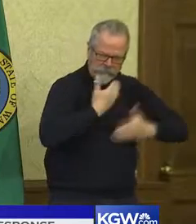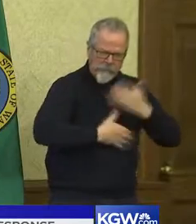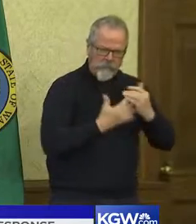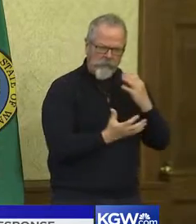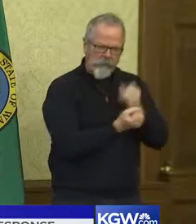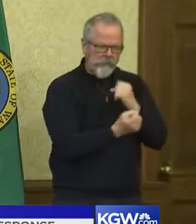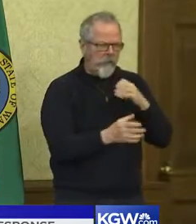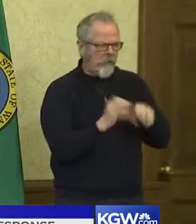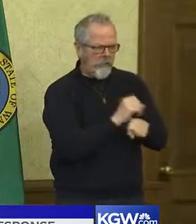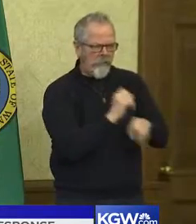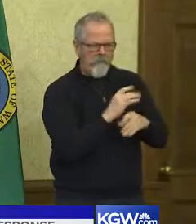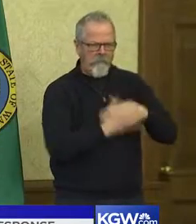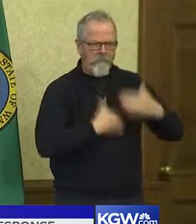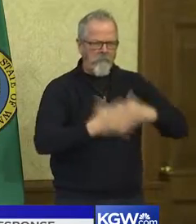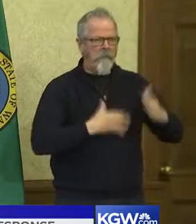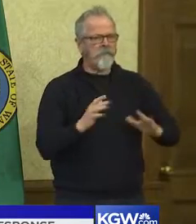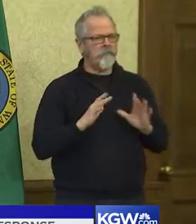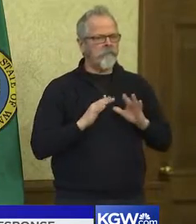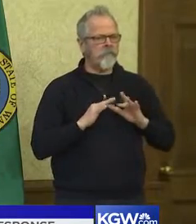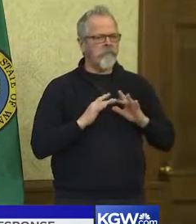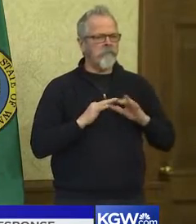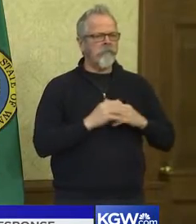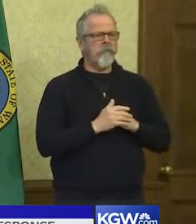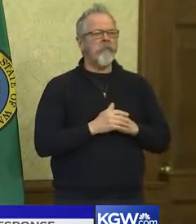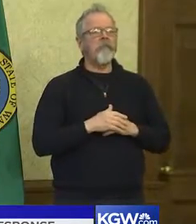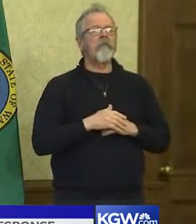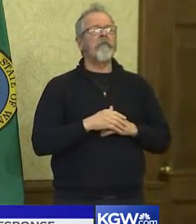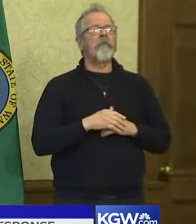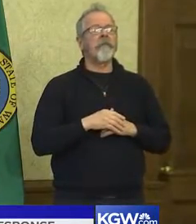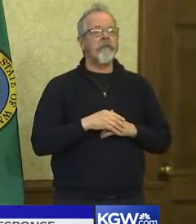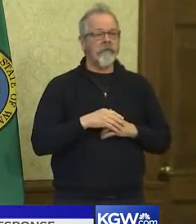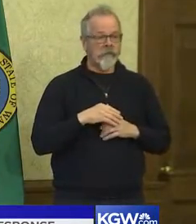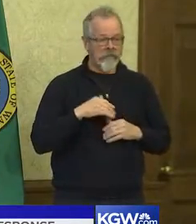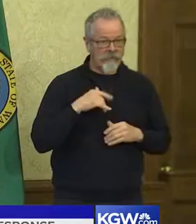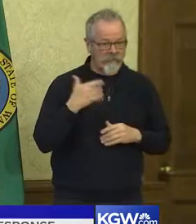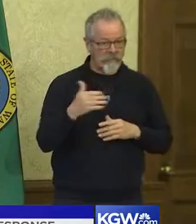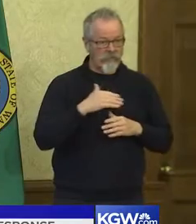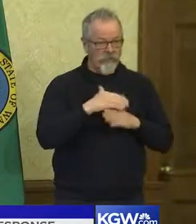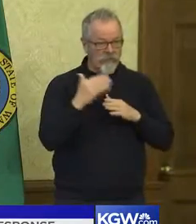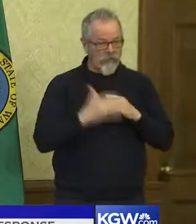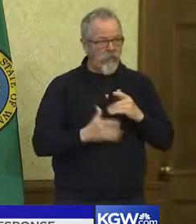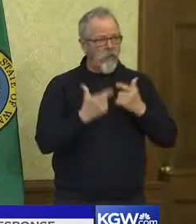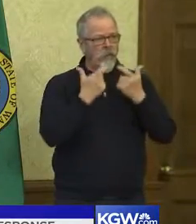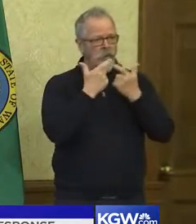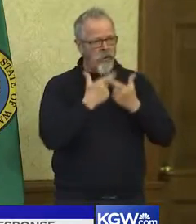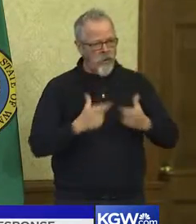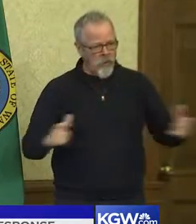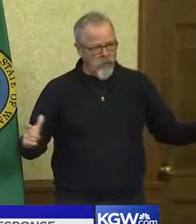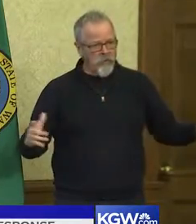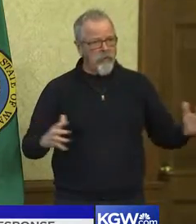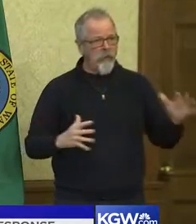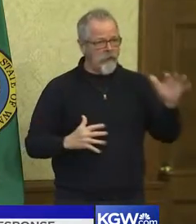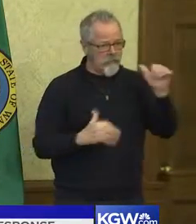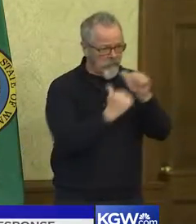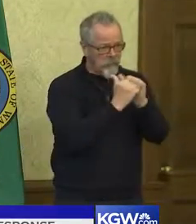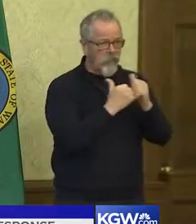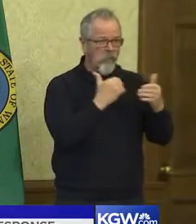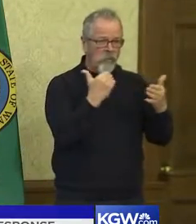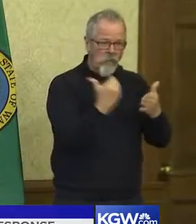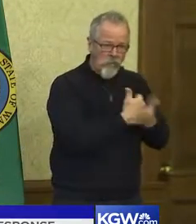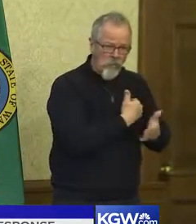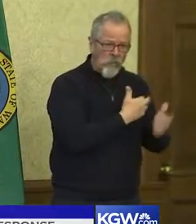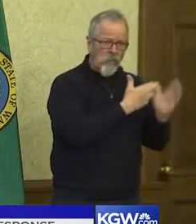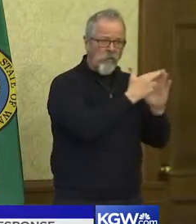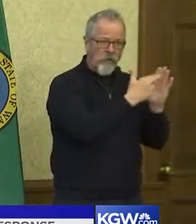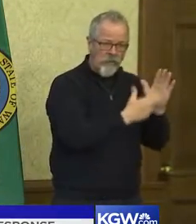expanded eligibility and expanded the speed with which people can receive these benefits. The other thing we've been doing is working to improve the experience on our